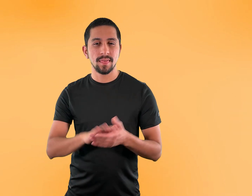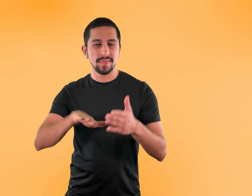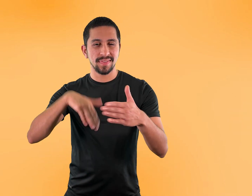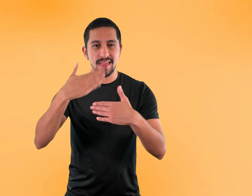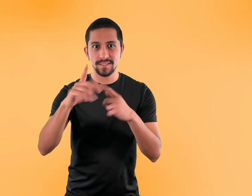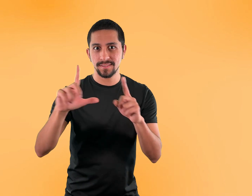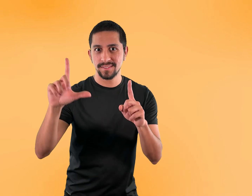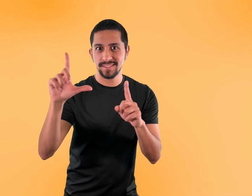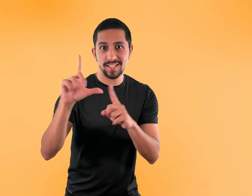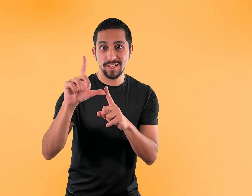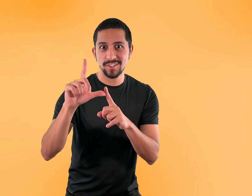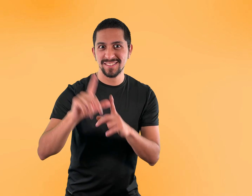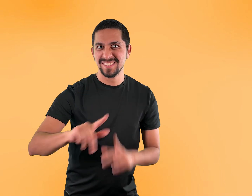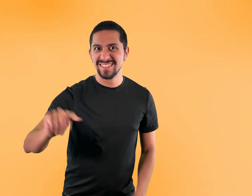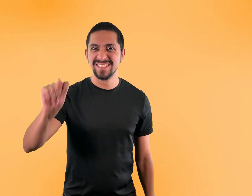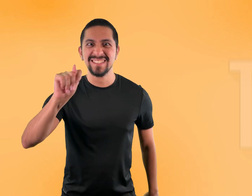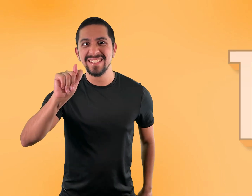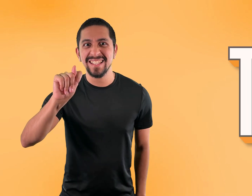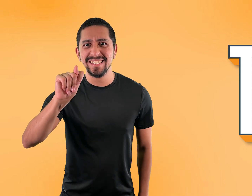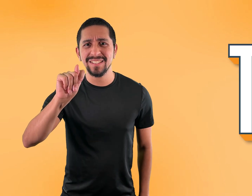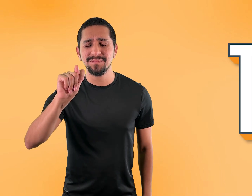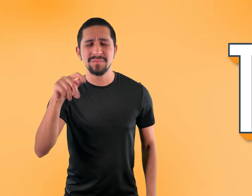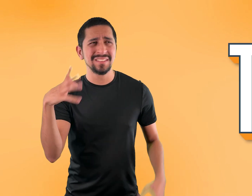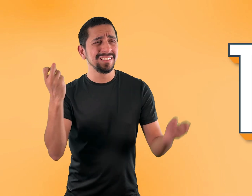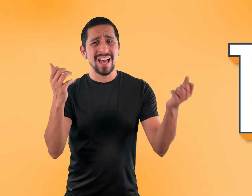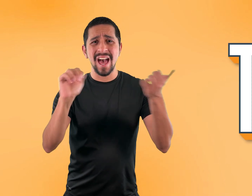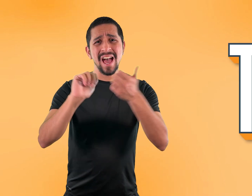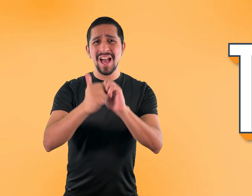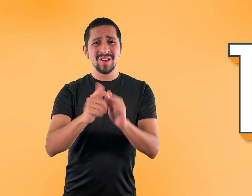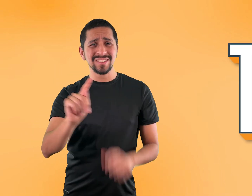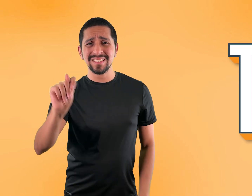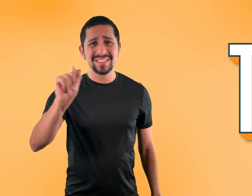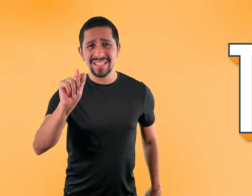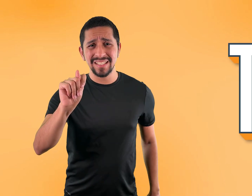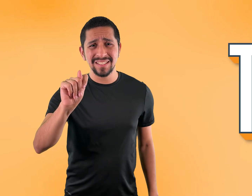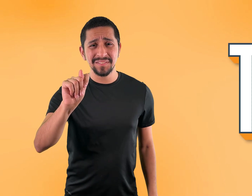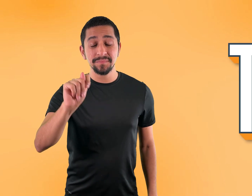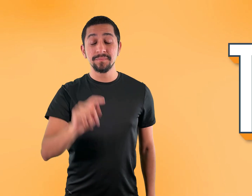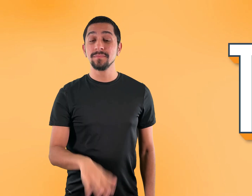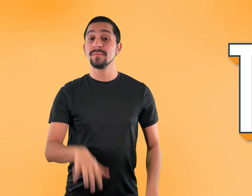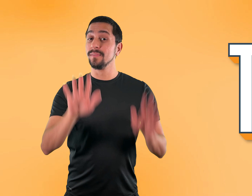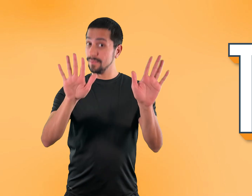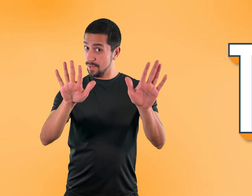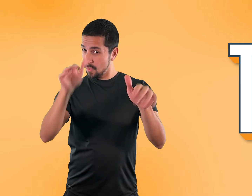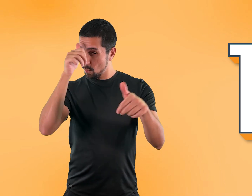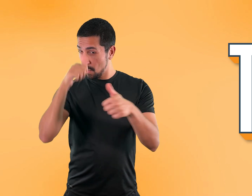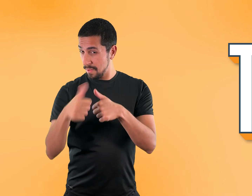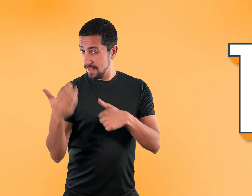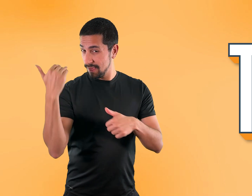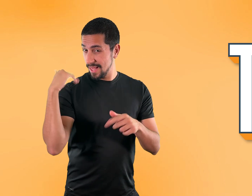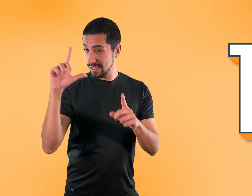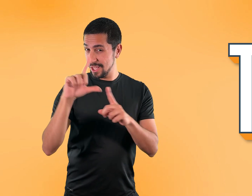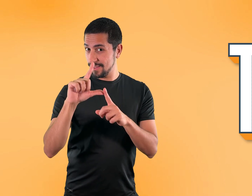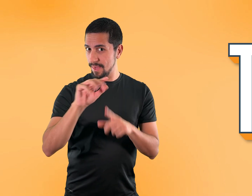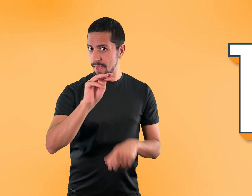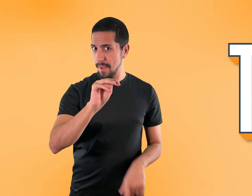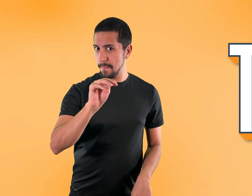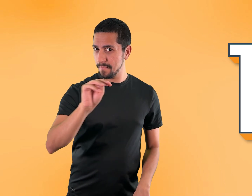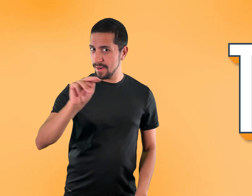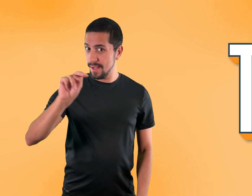The next letter is T. How do you sign T? Remember the other letters with the